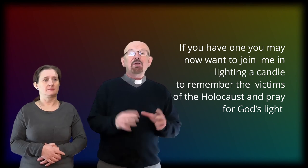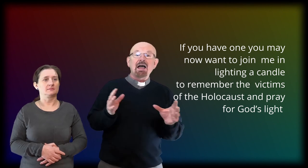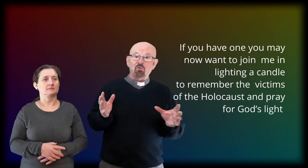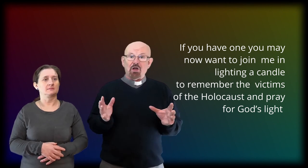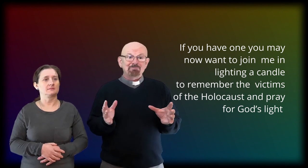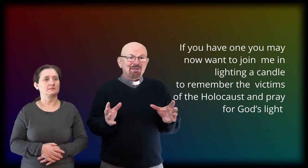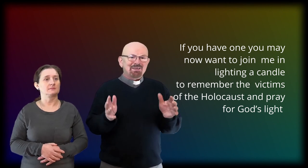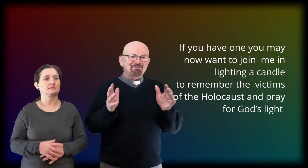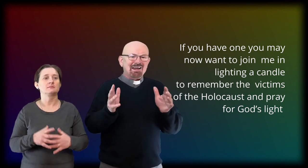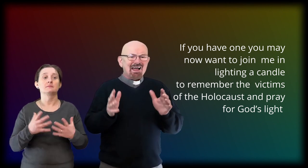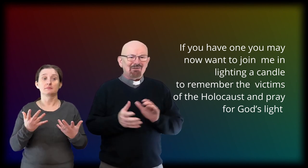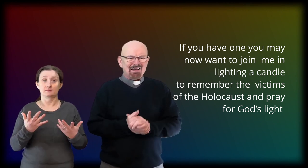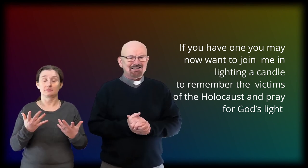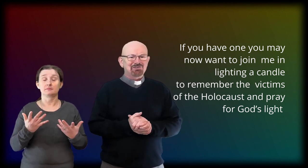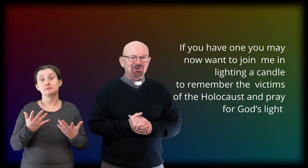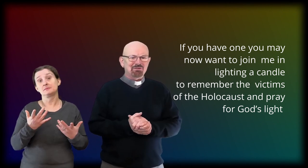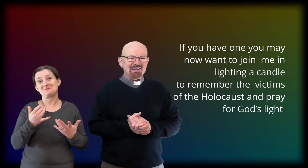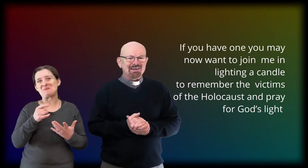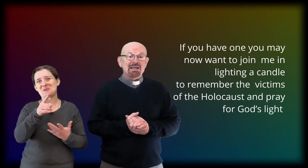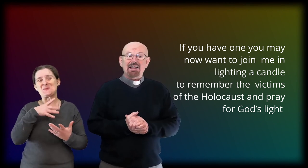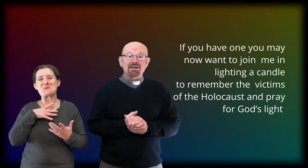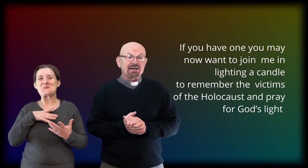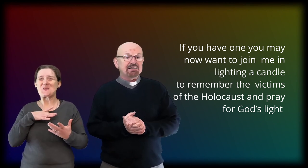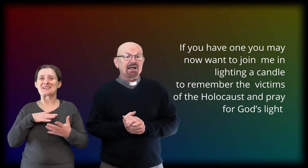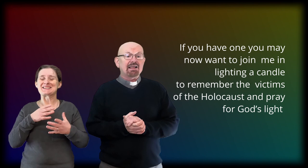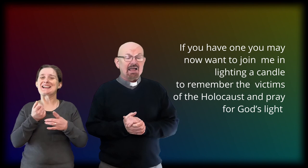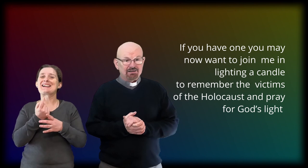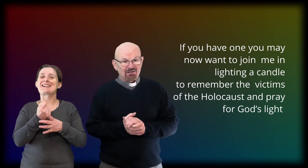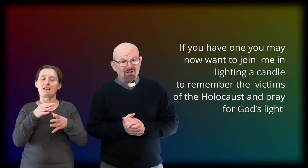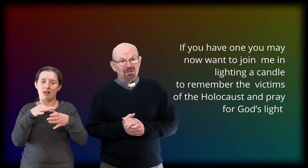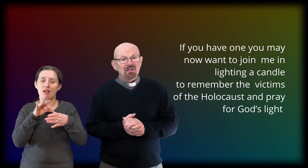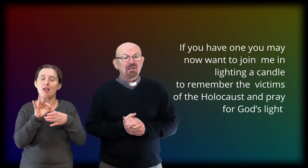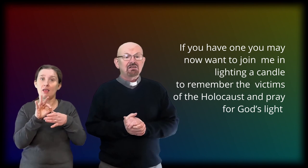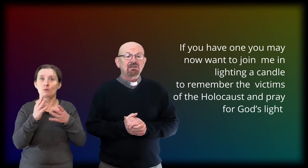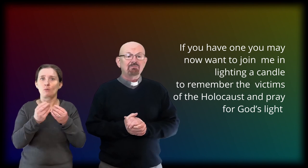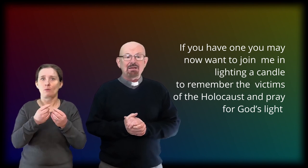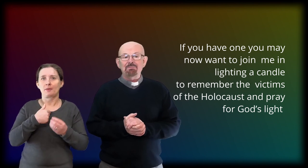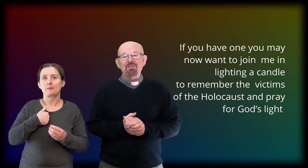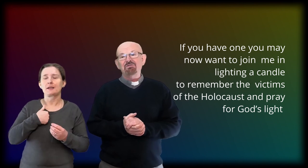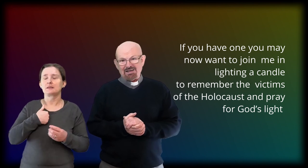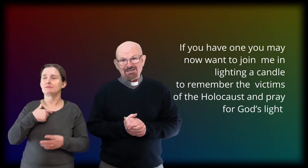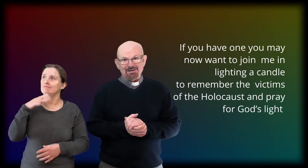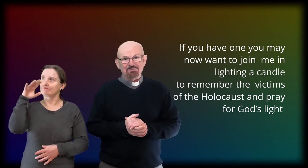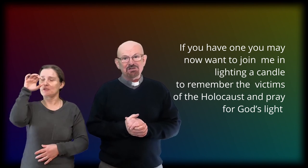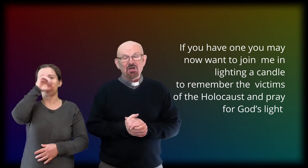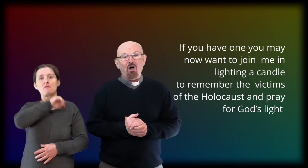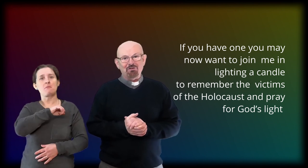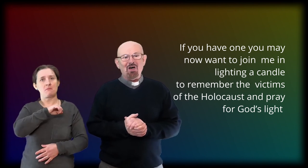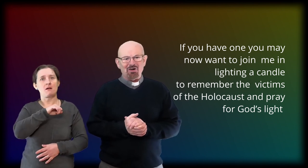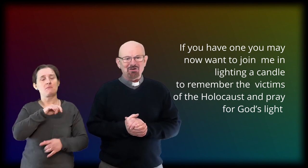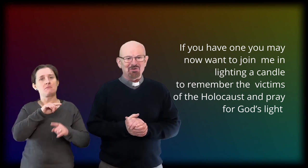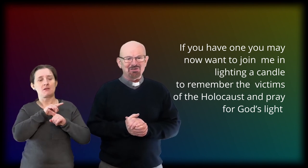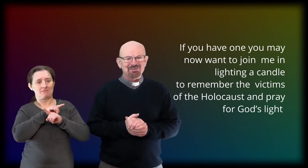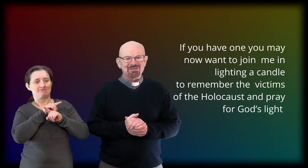If you have one, you may now like to join me in lighting a candle to remember the victims of